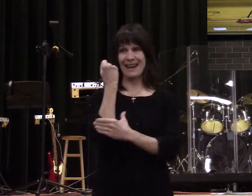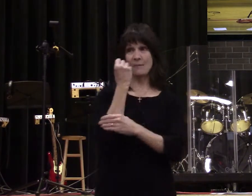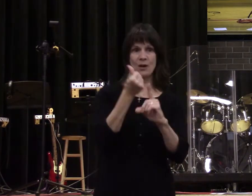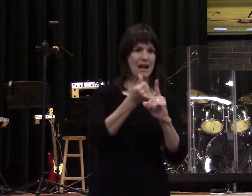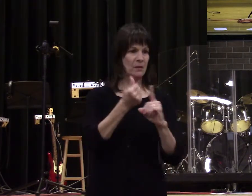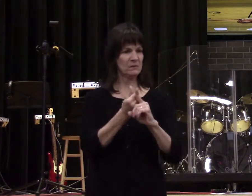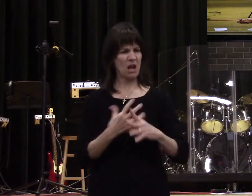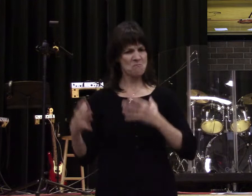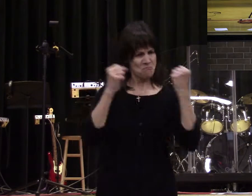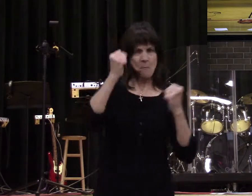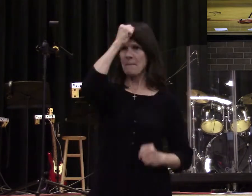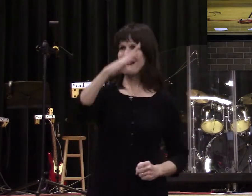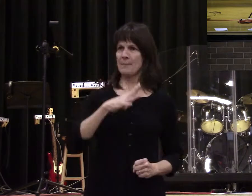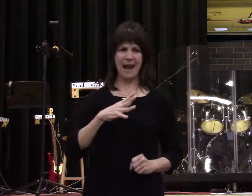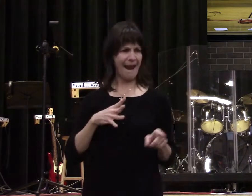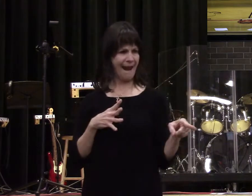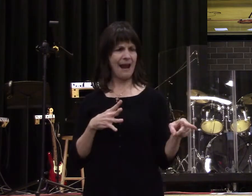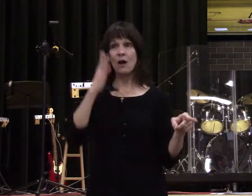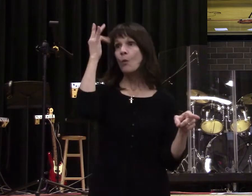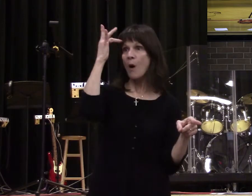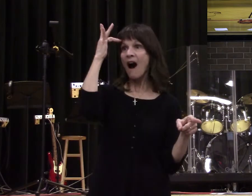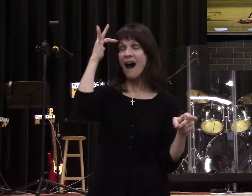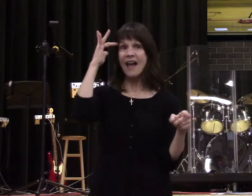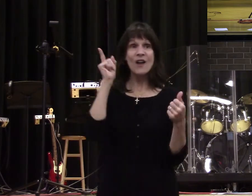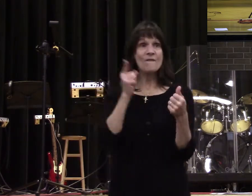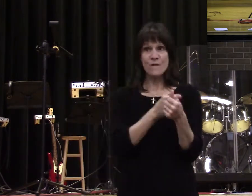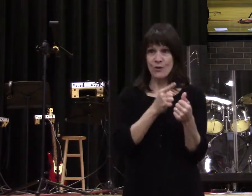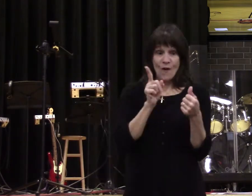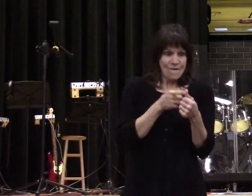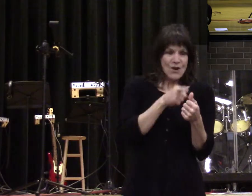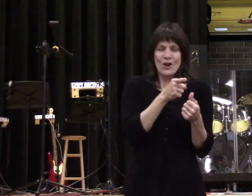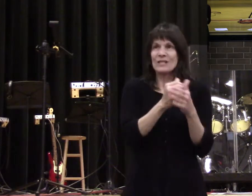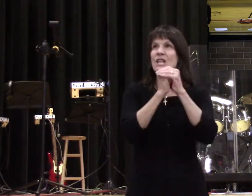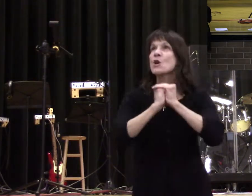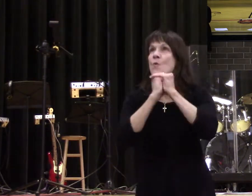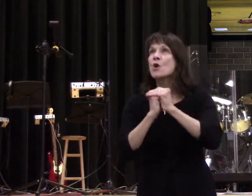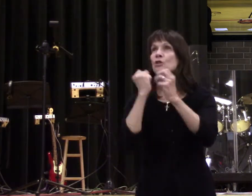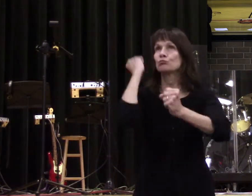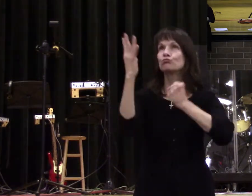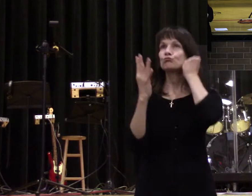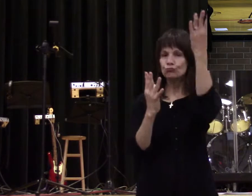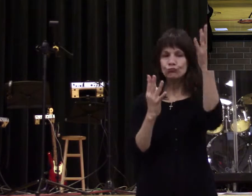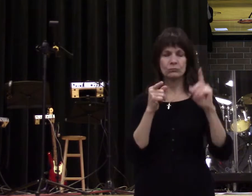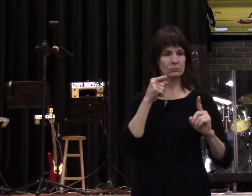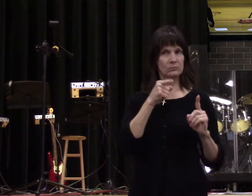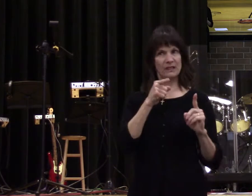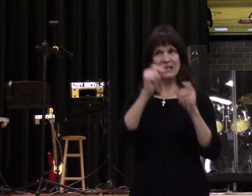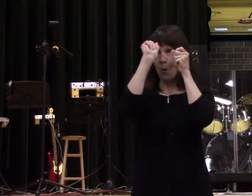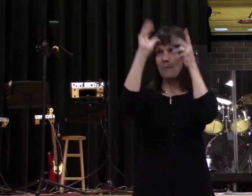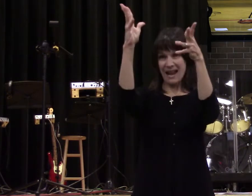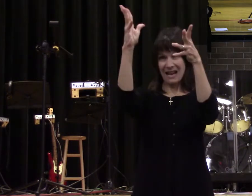of God, but he was a mighty man of God because he worshiped the mighty God. And he was fearless in following and obeying